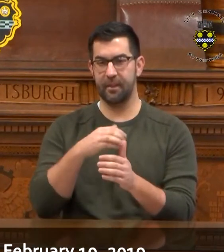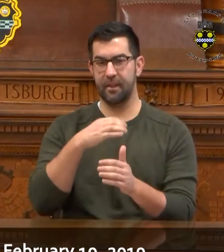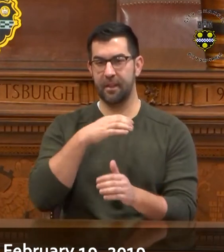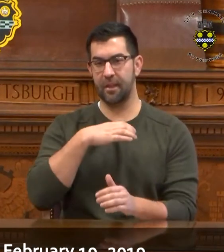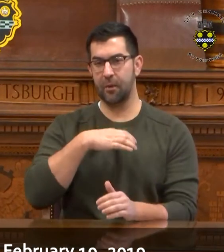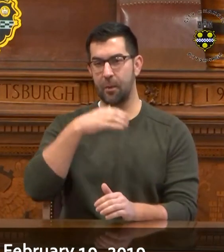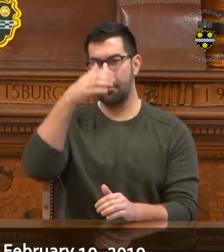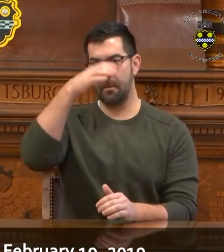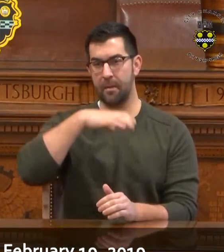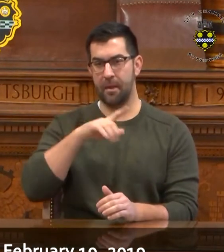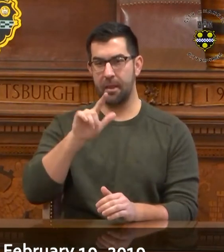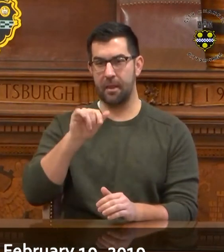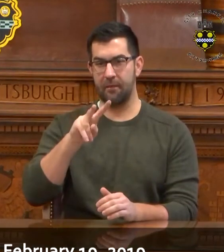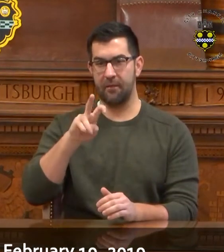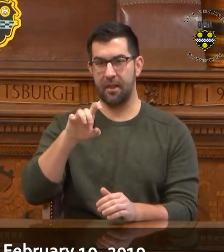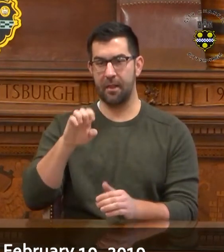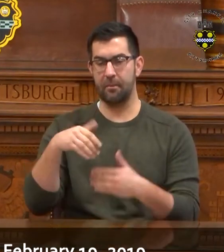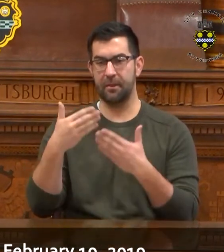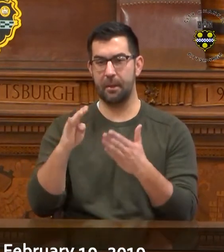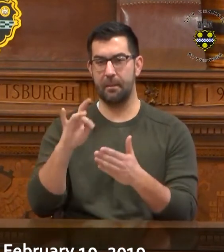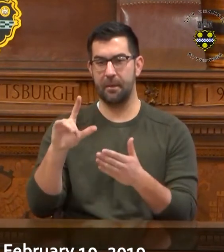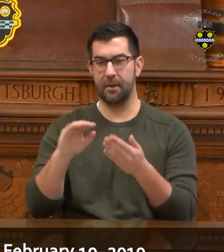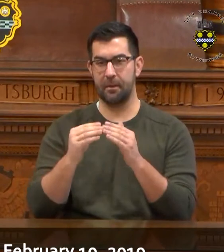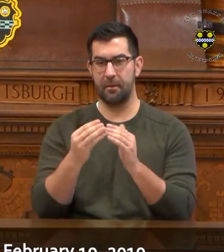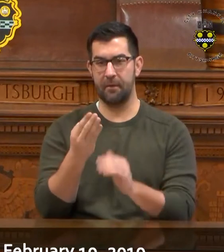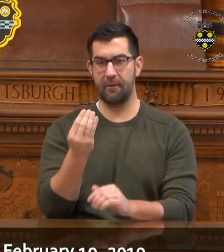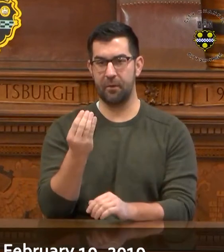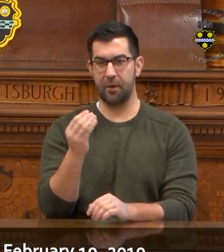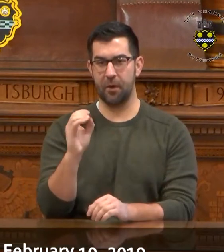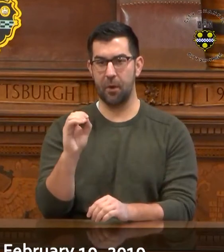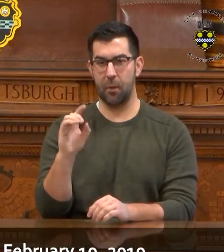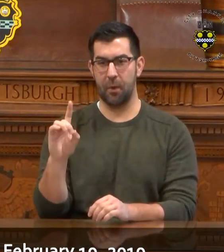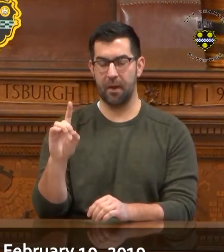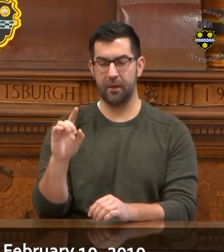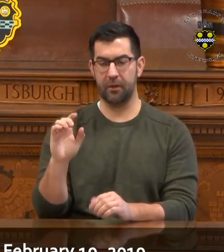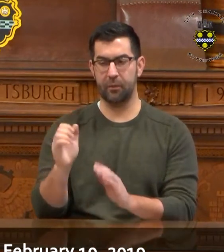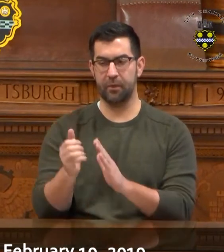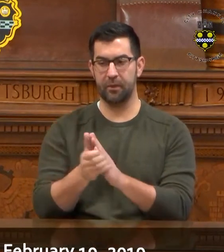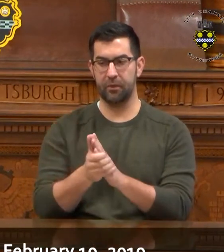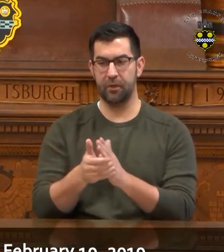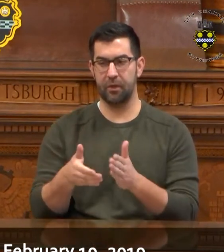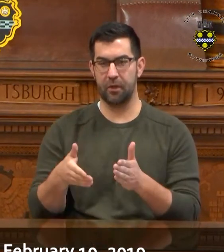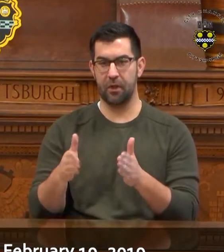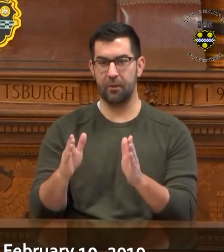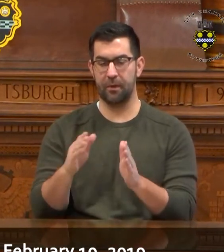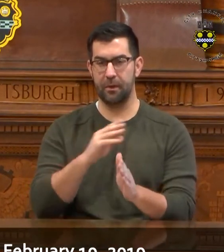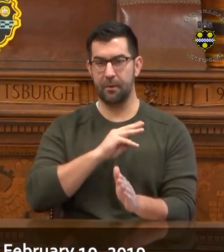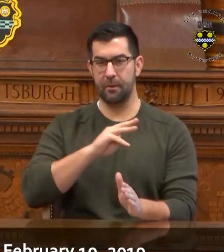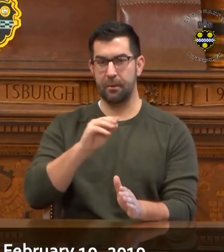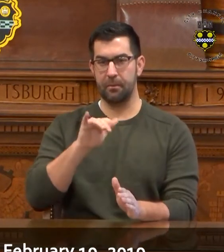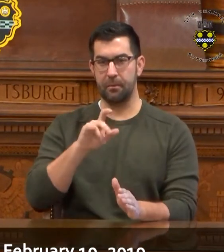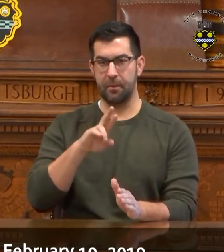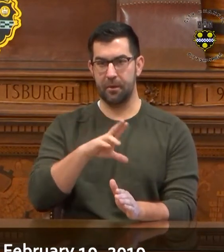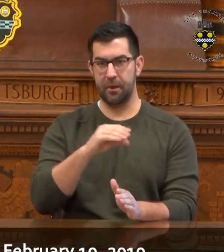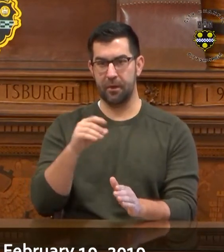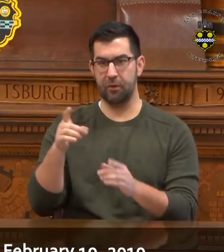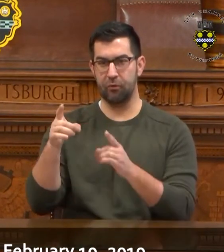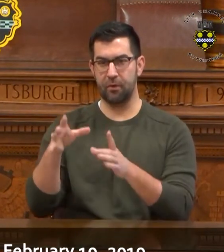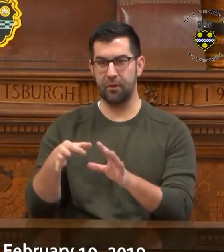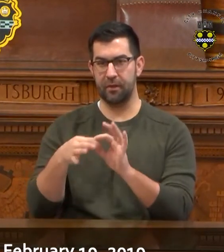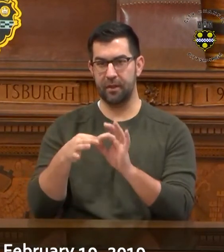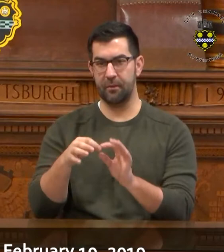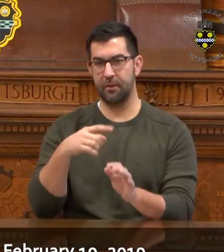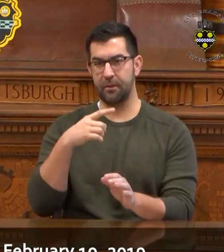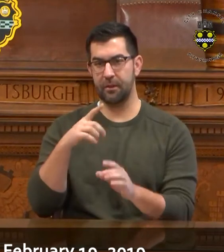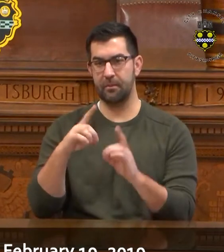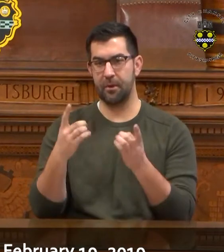Councilman Daniel Lavelle presents Bill Number 1401. Resolution authorizing the mayor and the director of the